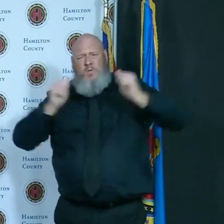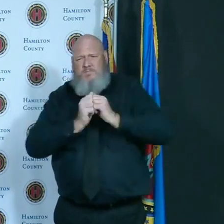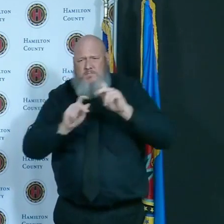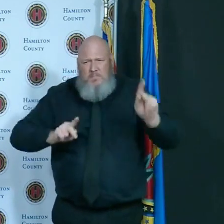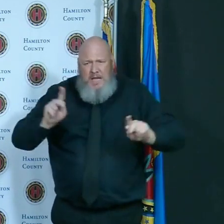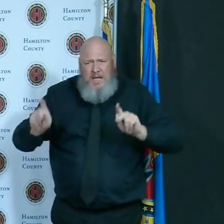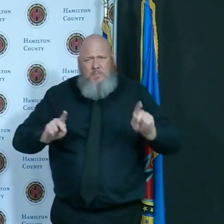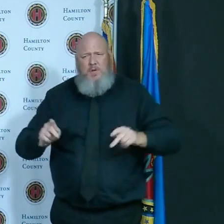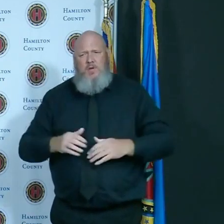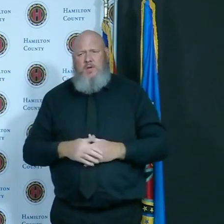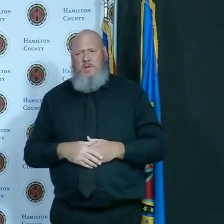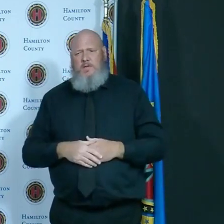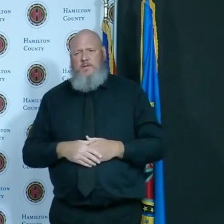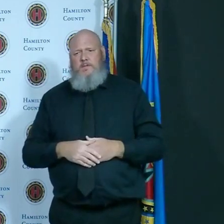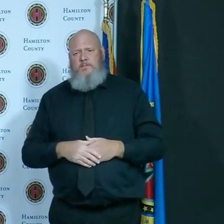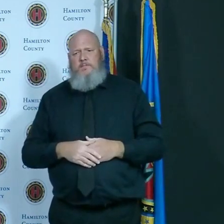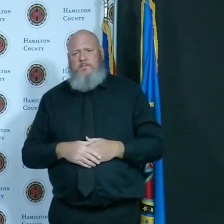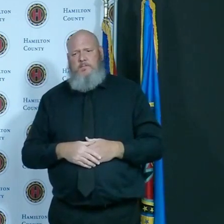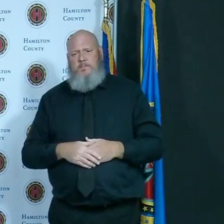That's COVID-19